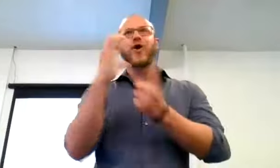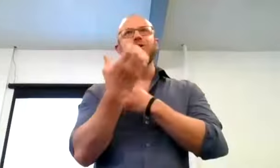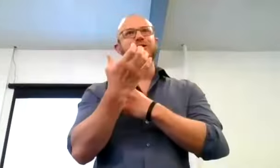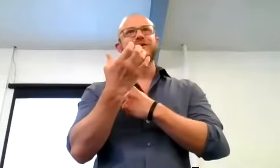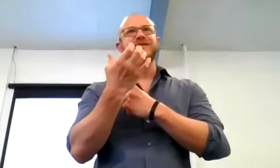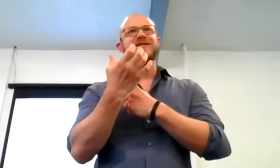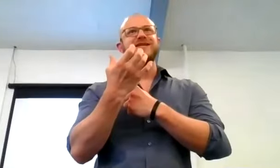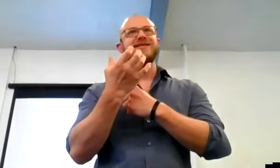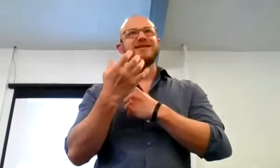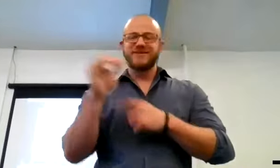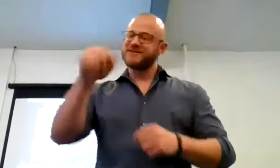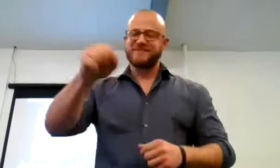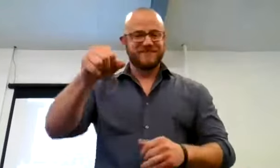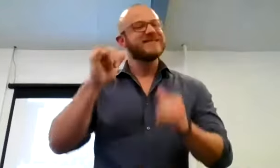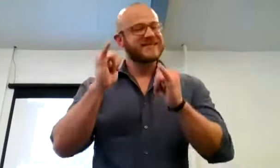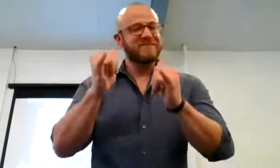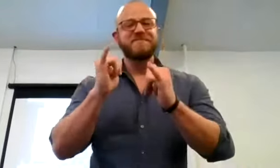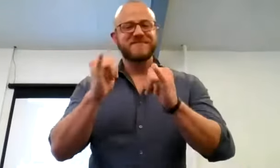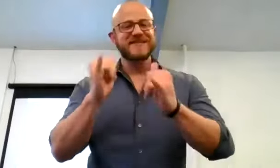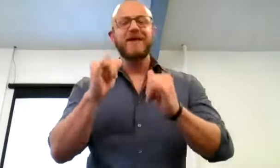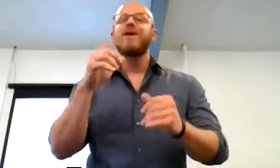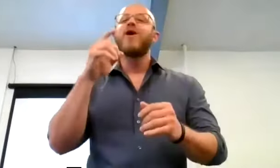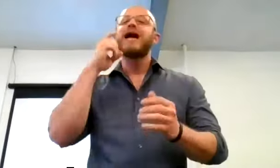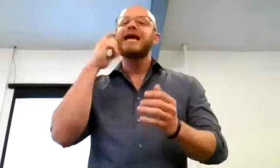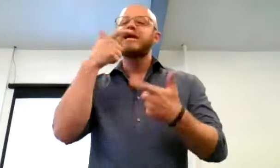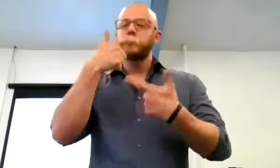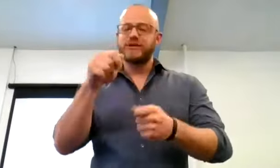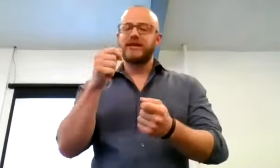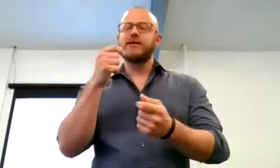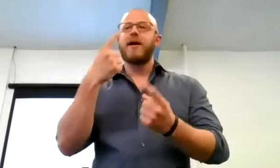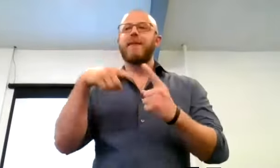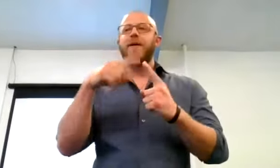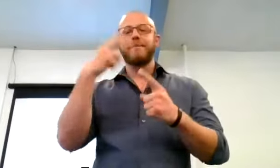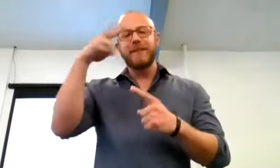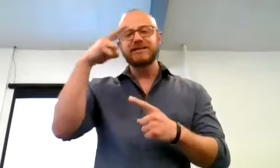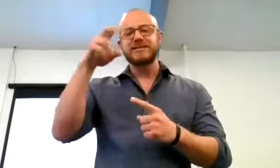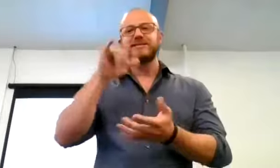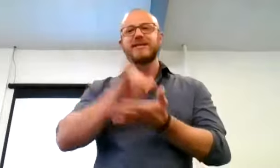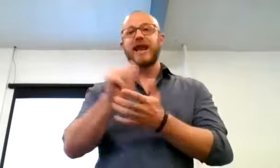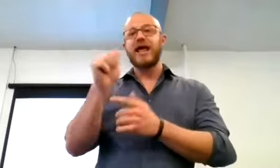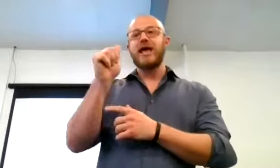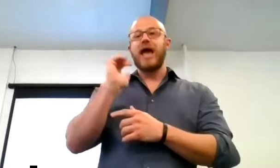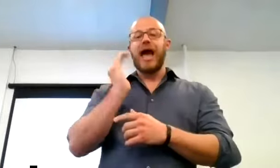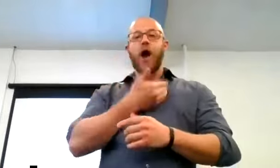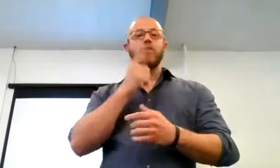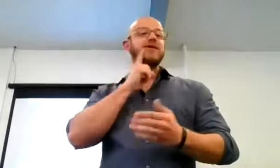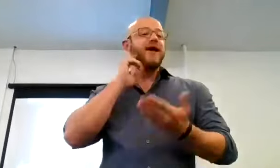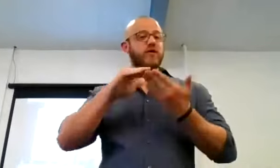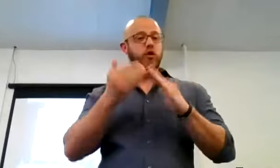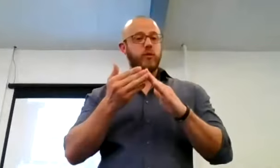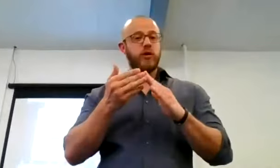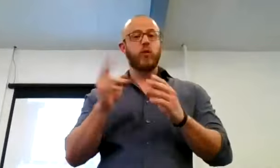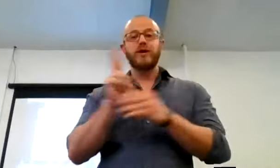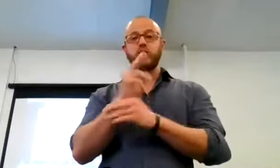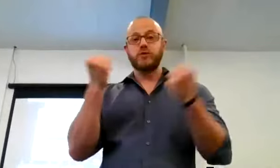It's the same with Mexican culture, excuse me, it's the same. It's very interesting about when it comes to Mexican and Mexican